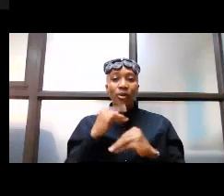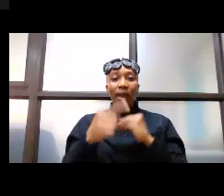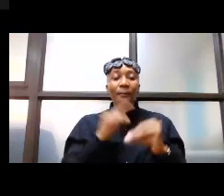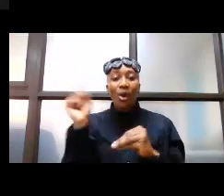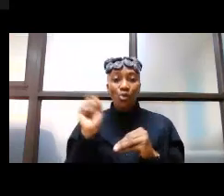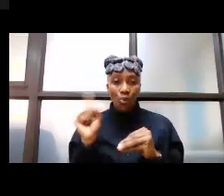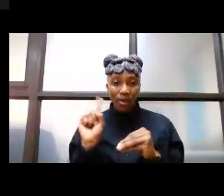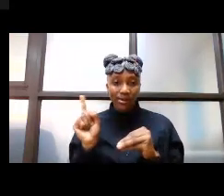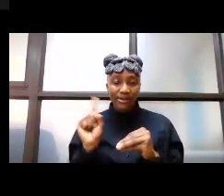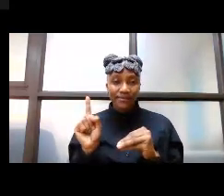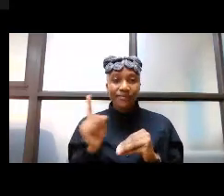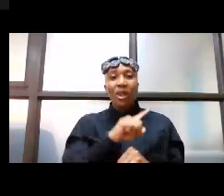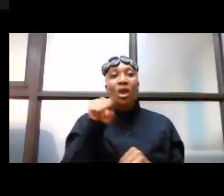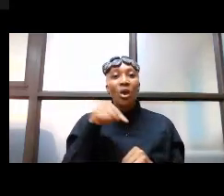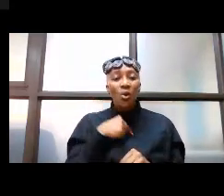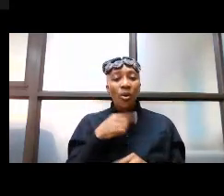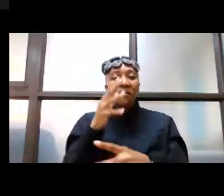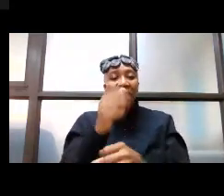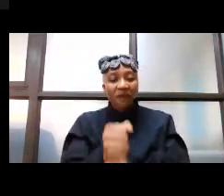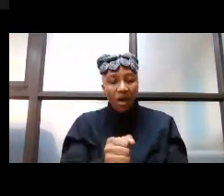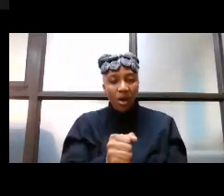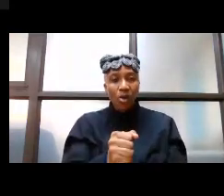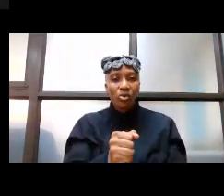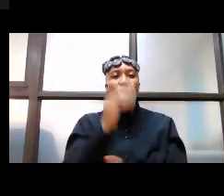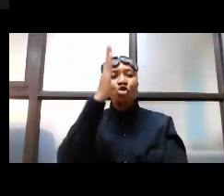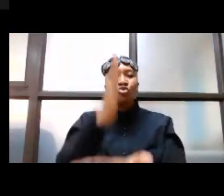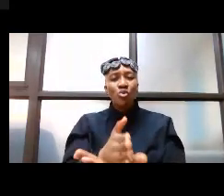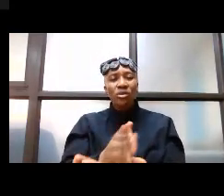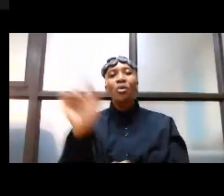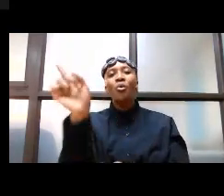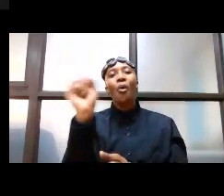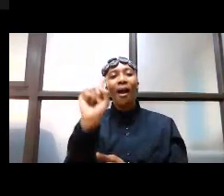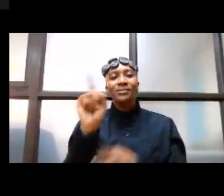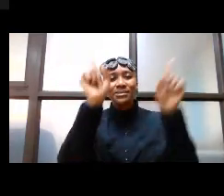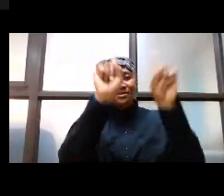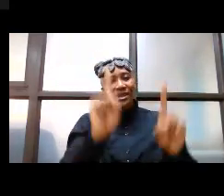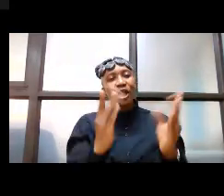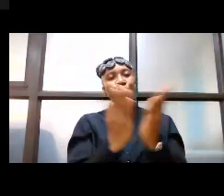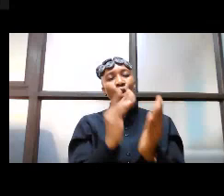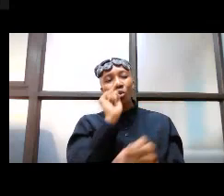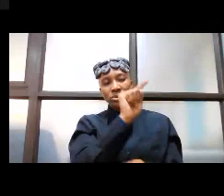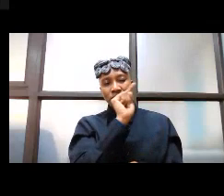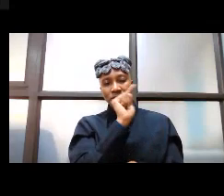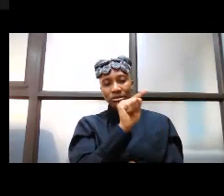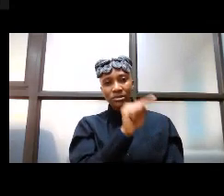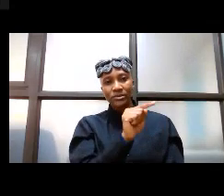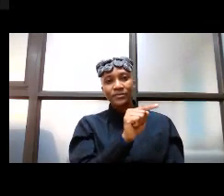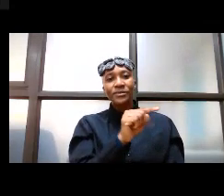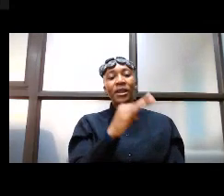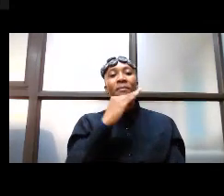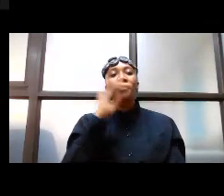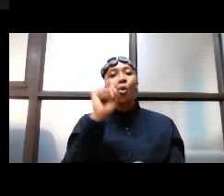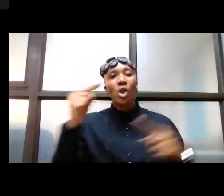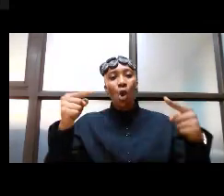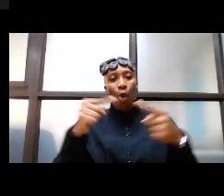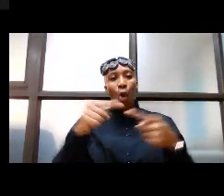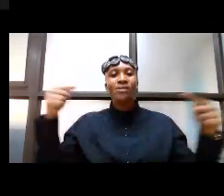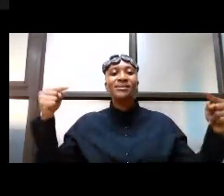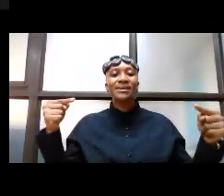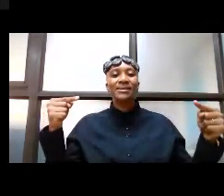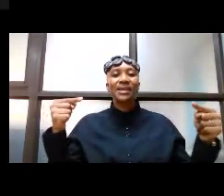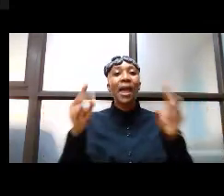what we have found to be the truth about the special schools which contradict what